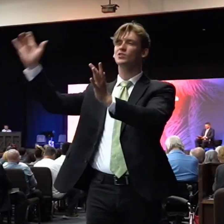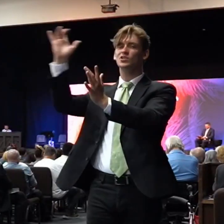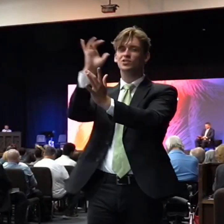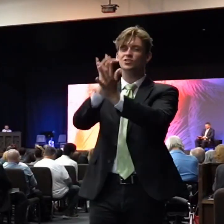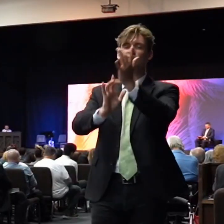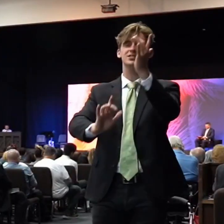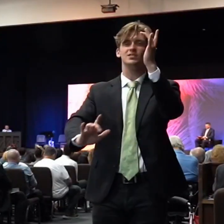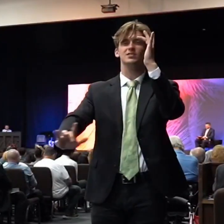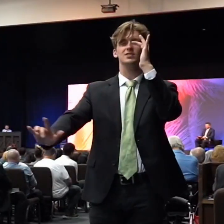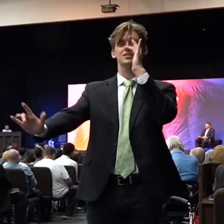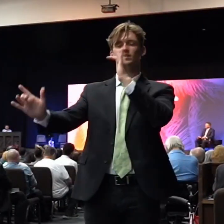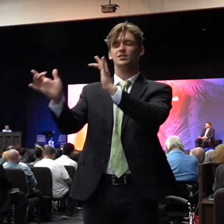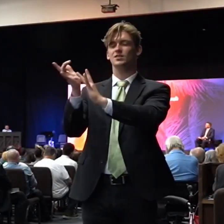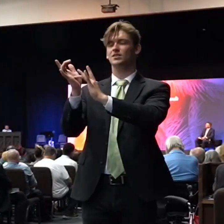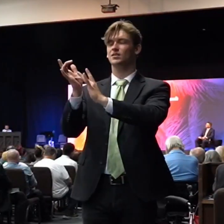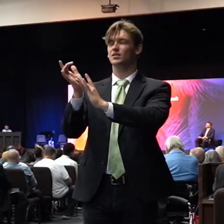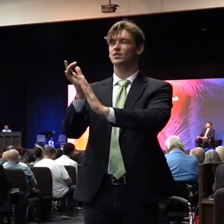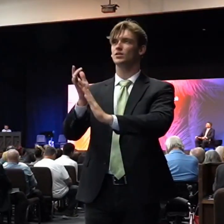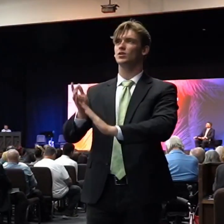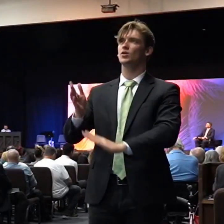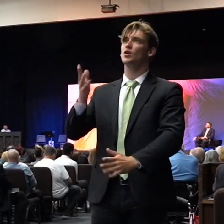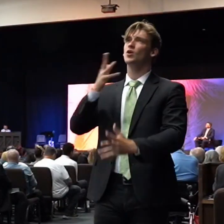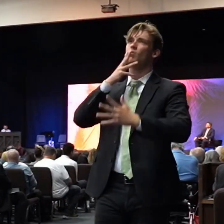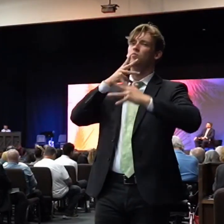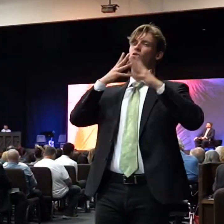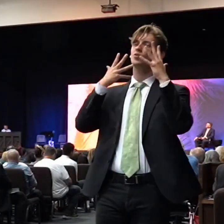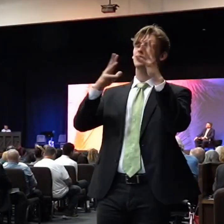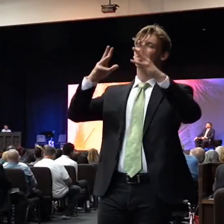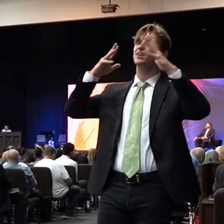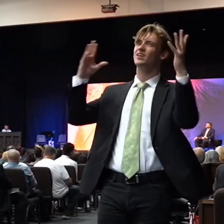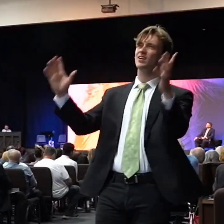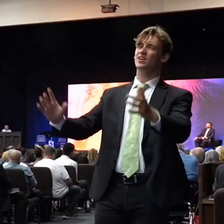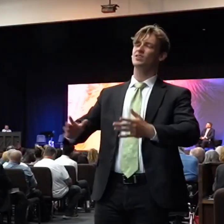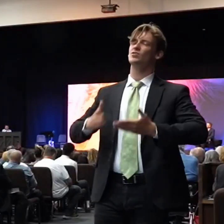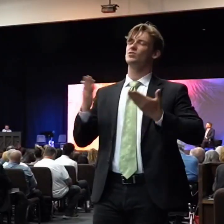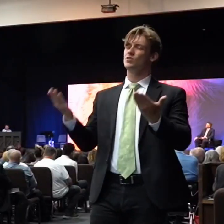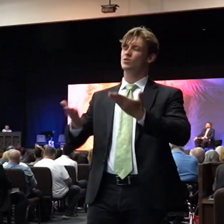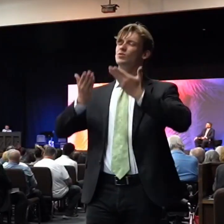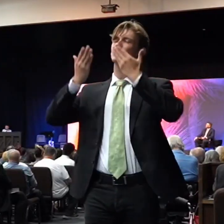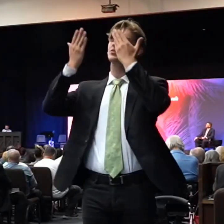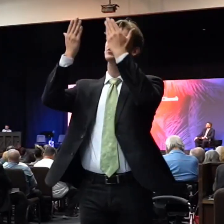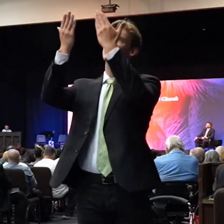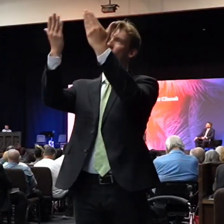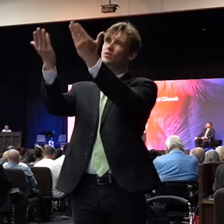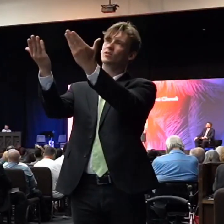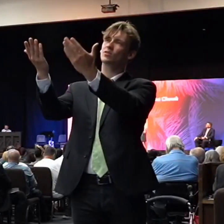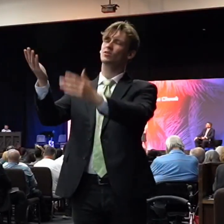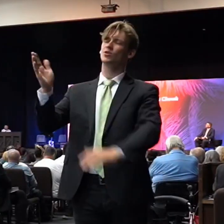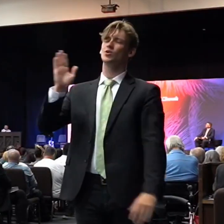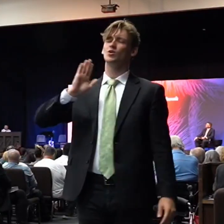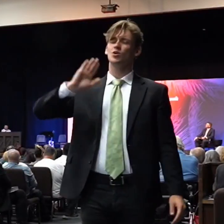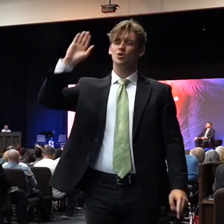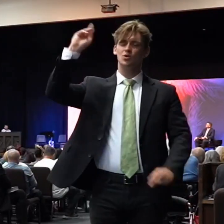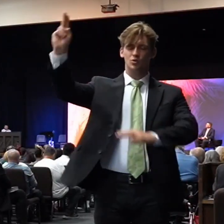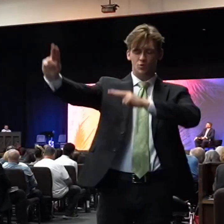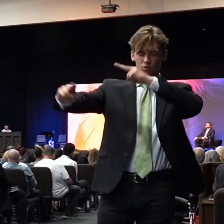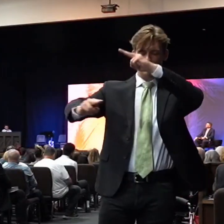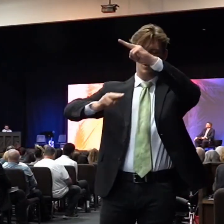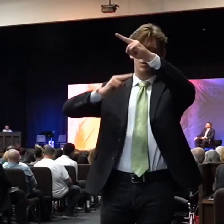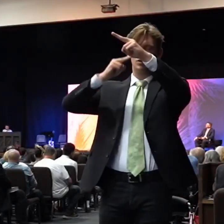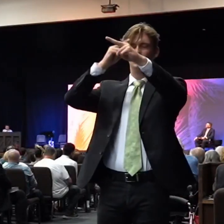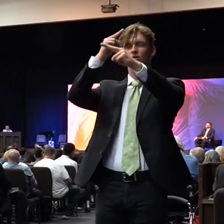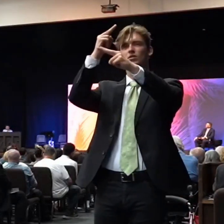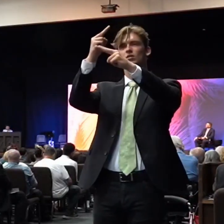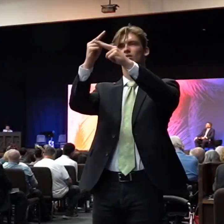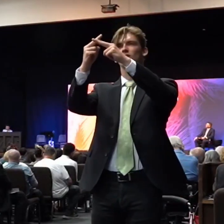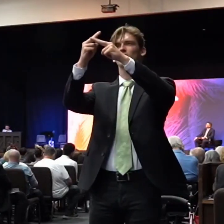Jesus. You deserve the praise. Worthy is your name. Worthy